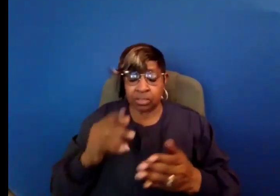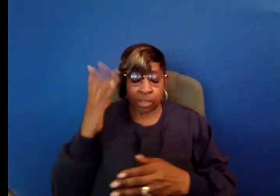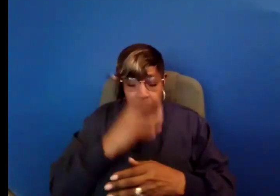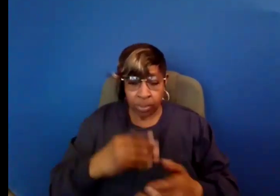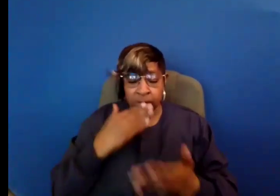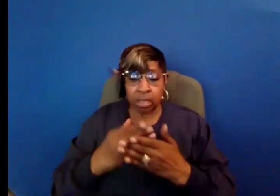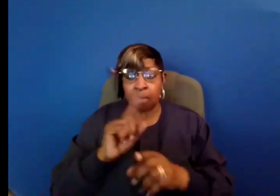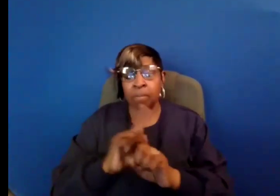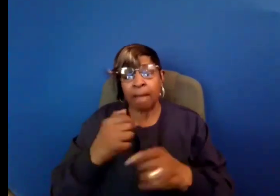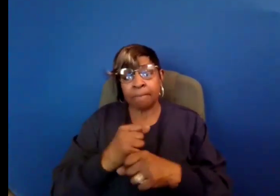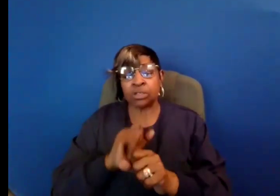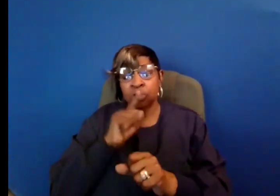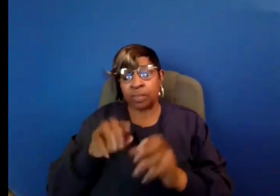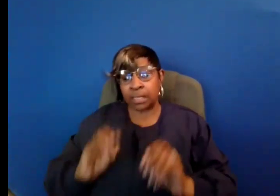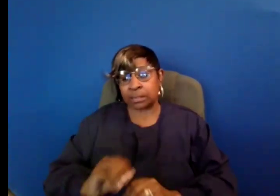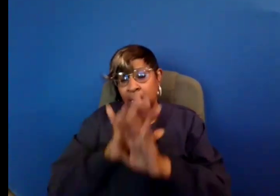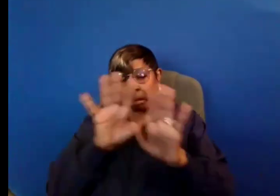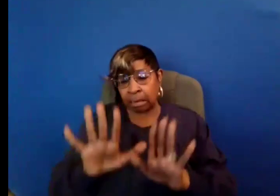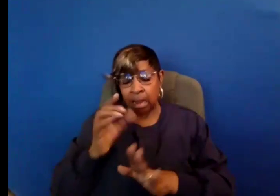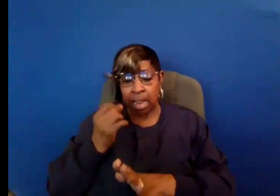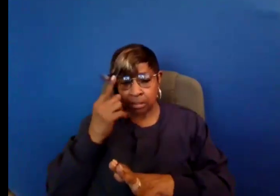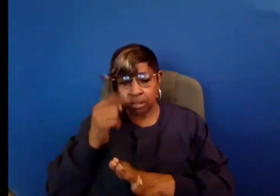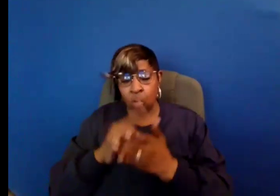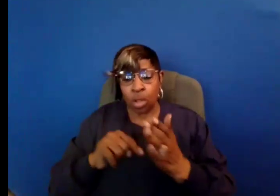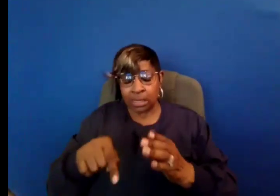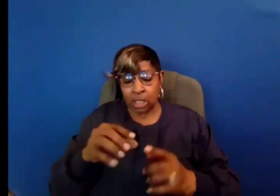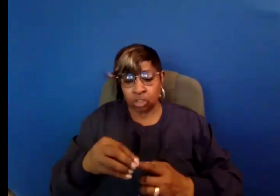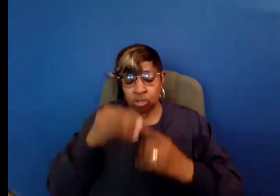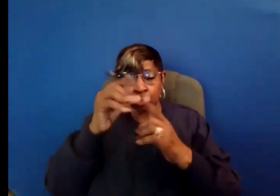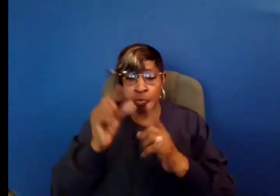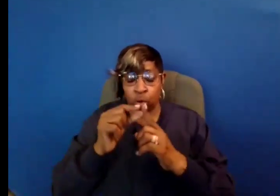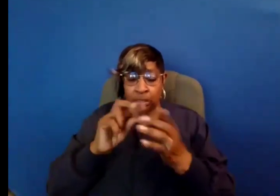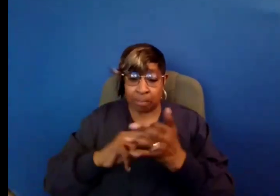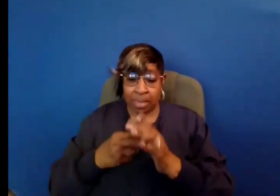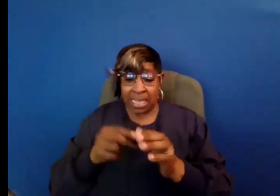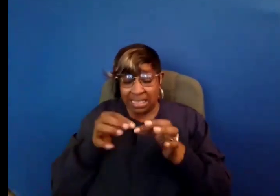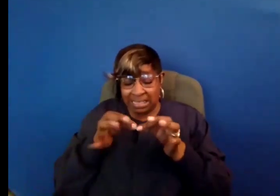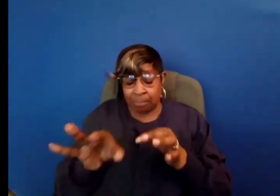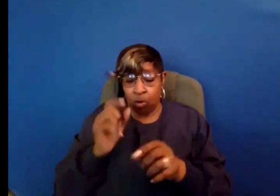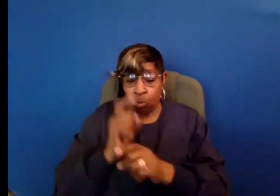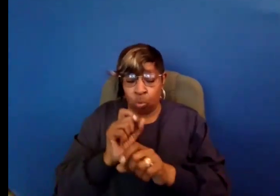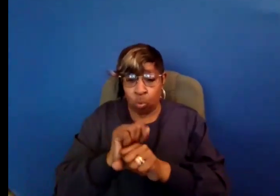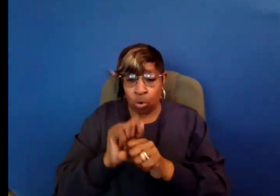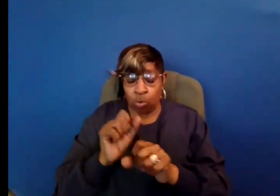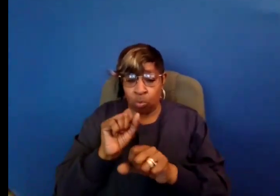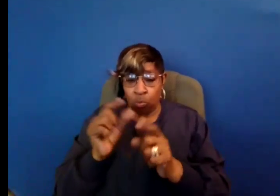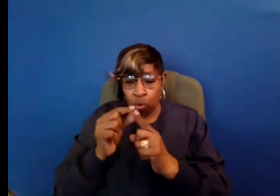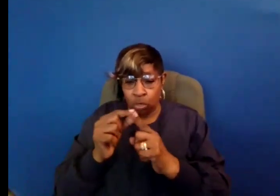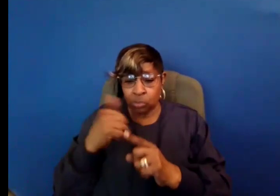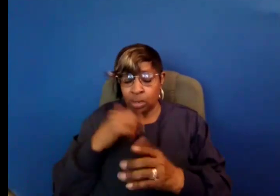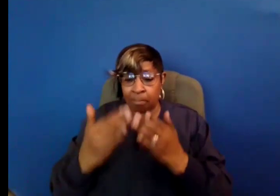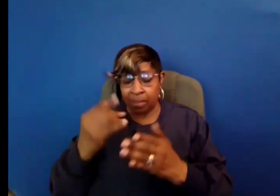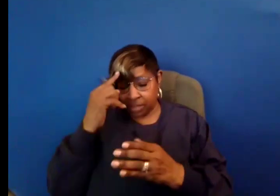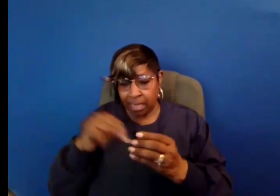there's a clear understanding of what certain words mean is key. Simple words like that we might think about can have a